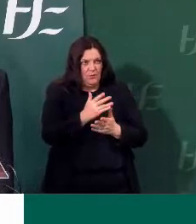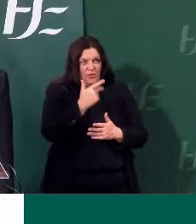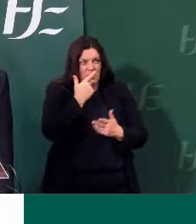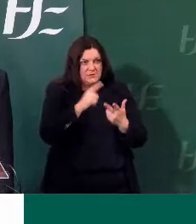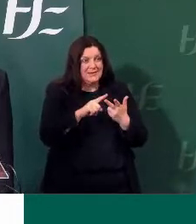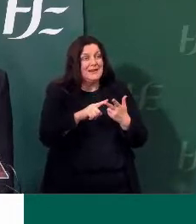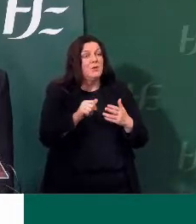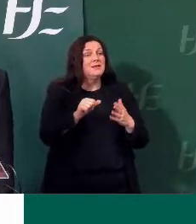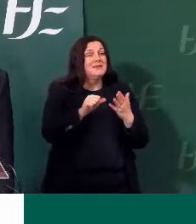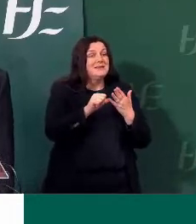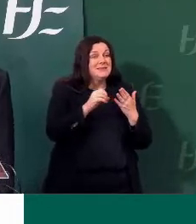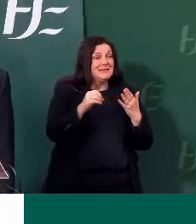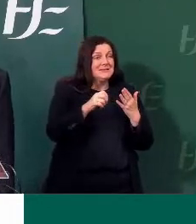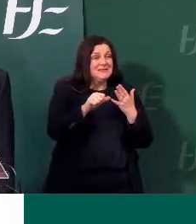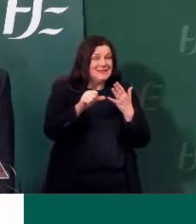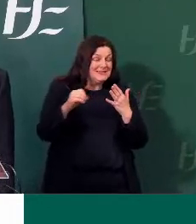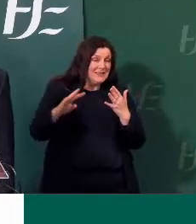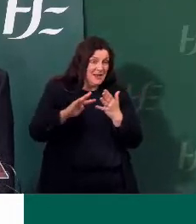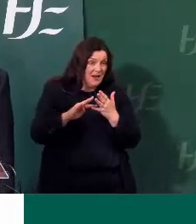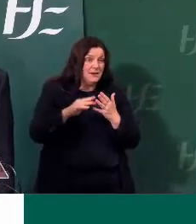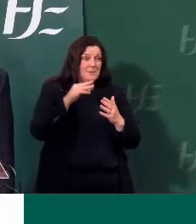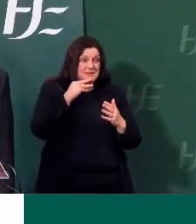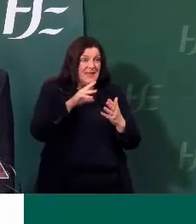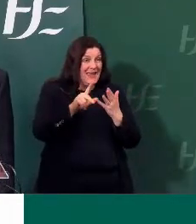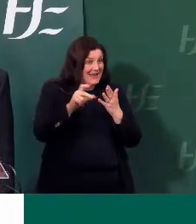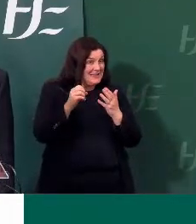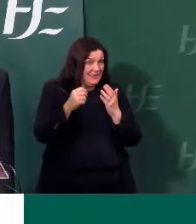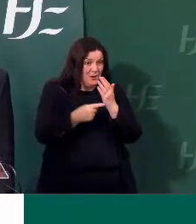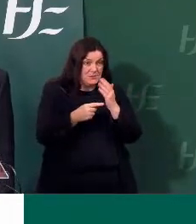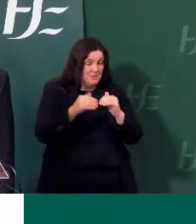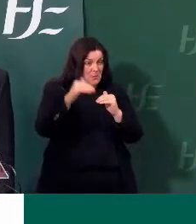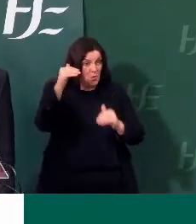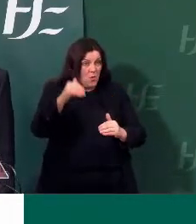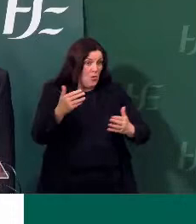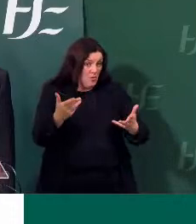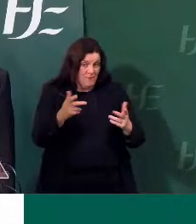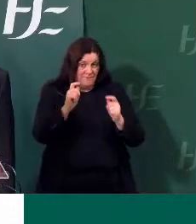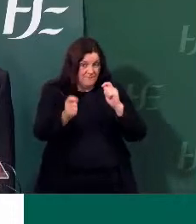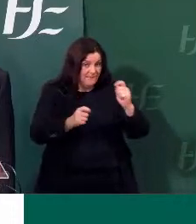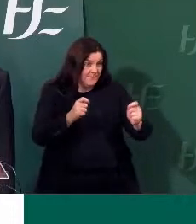over about 480,000 in that cohort. Residential care facilities who are younger,